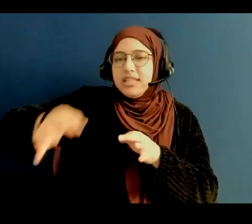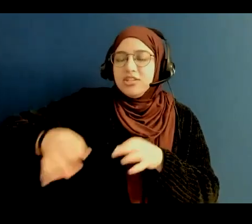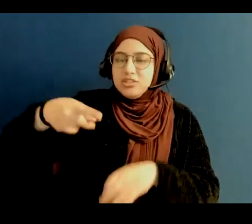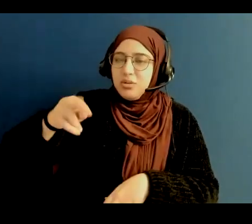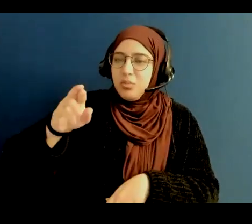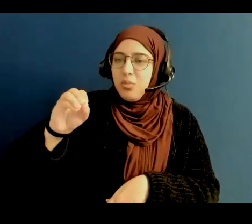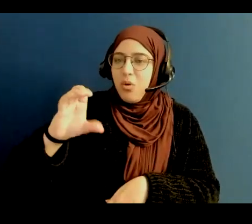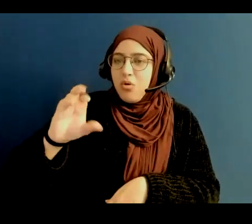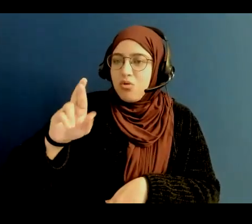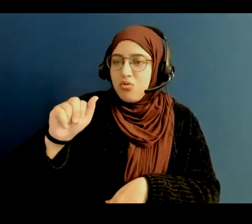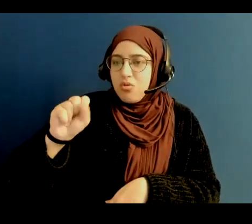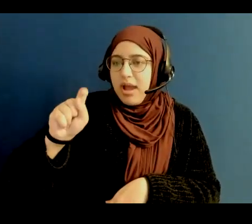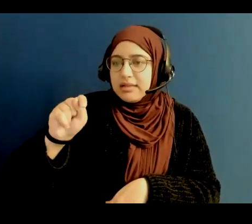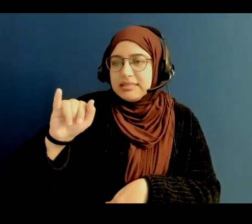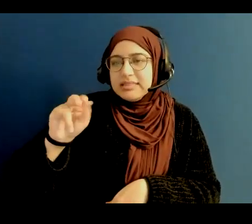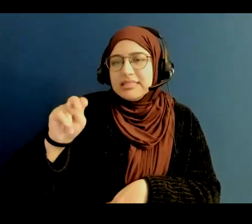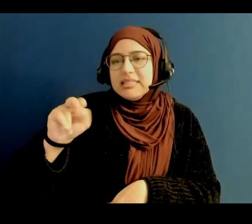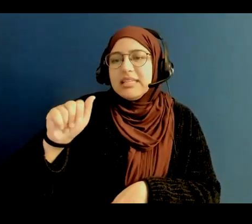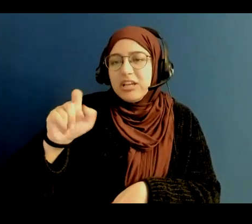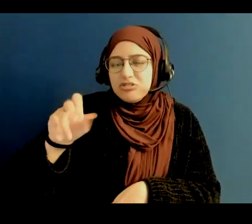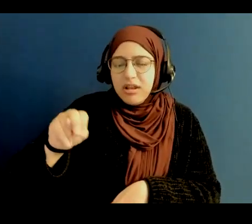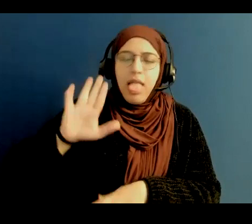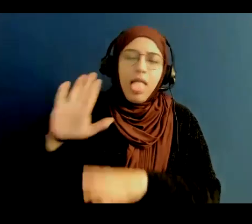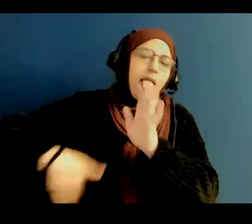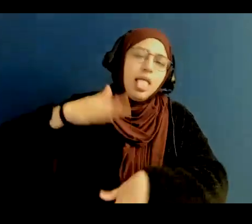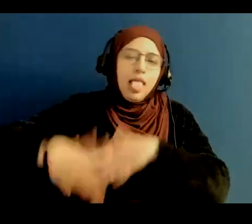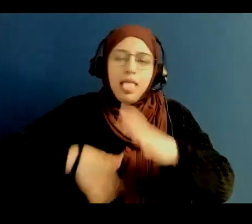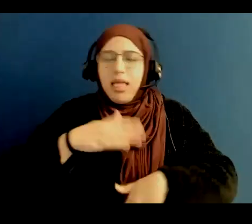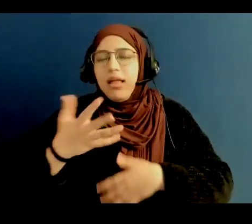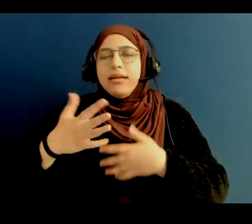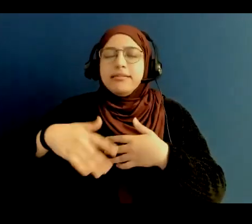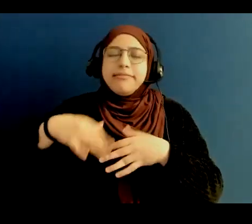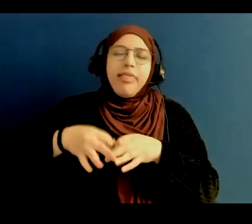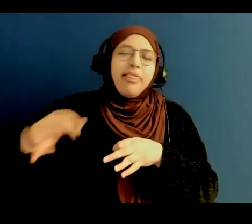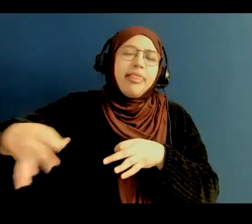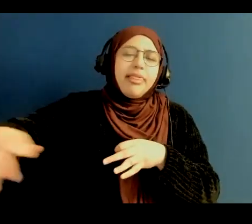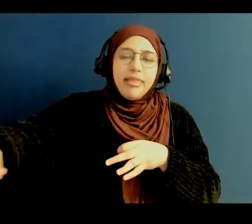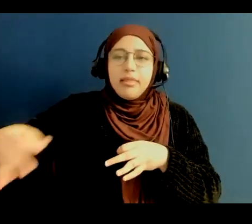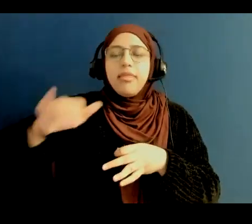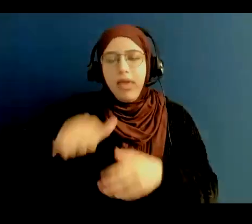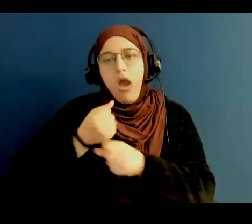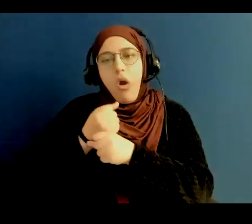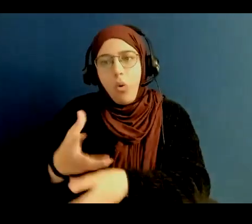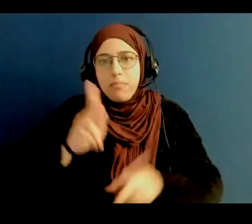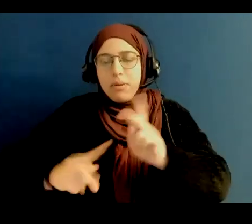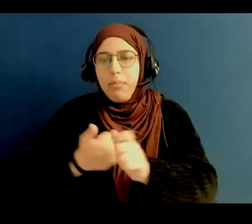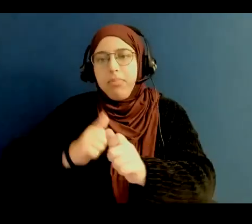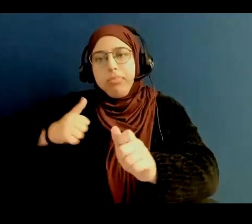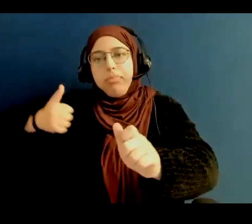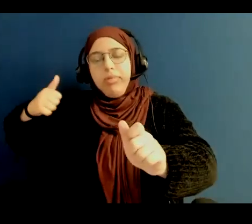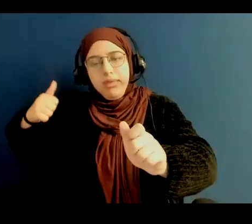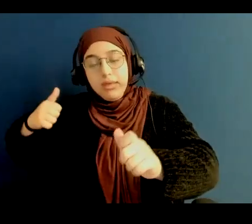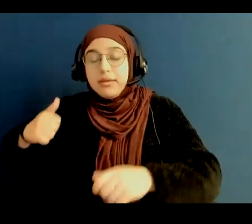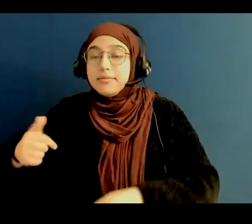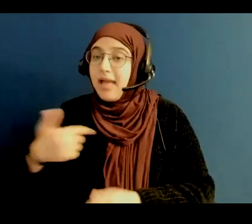is what really causes people to fall back. And one of the ways that I like to tackle procrastination is again